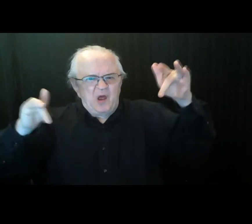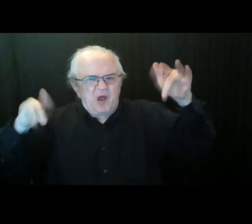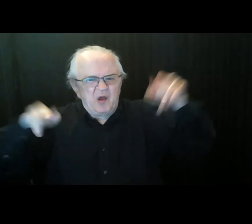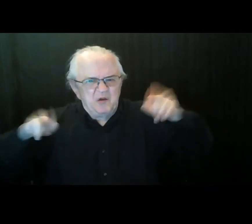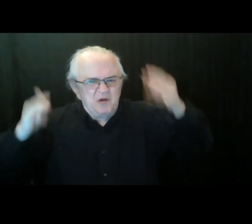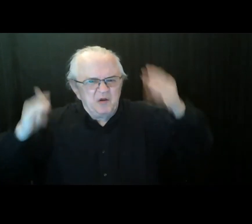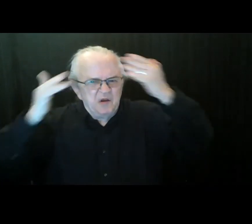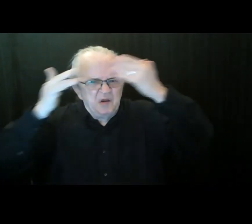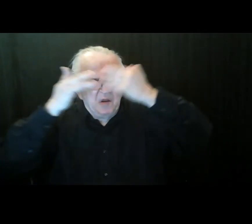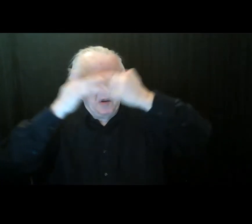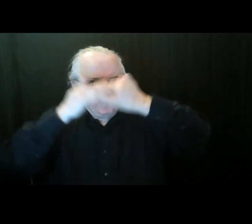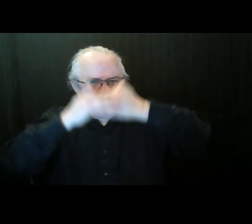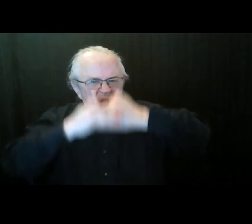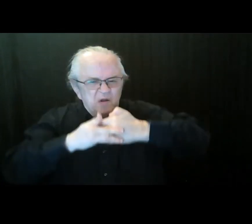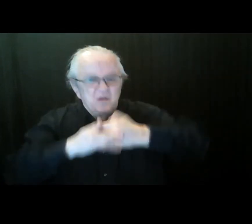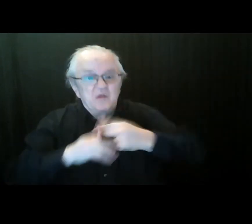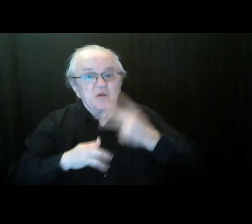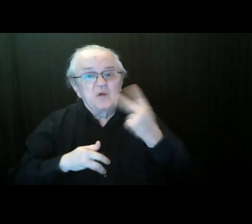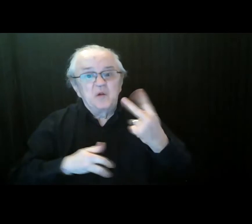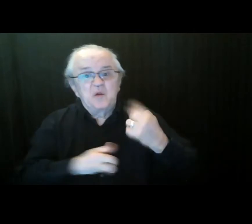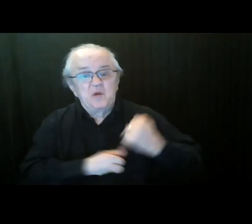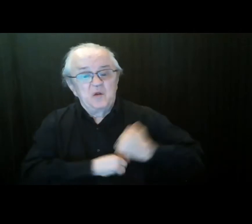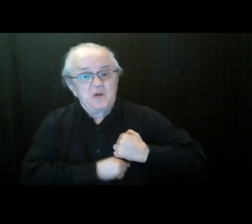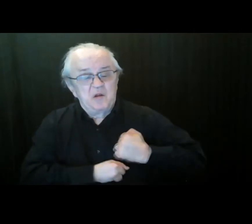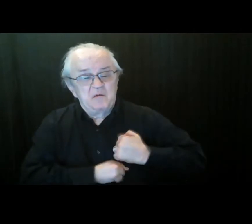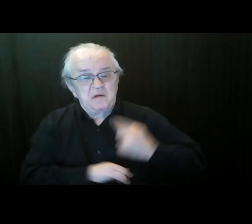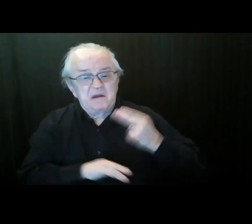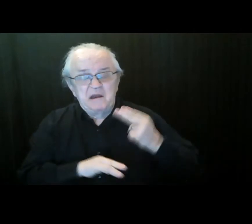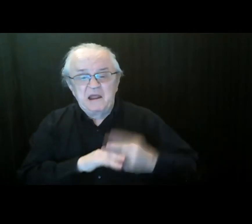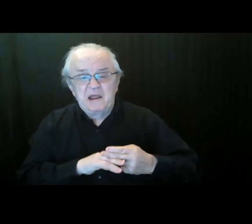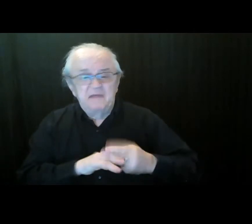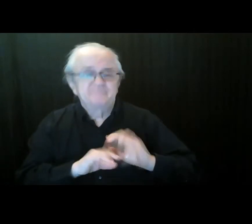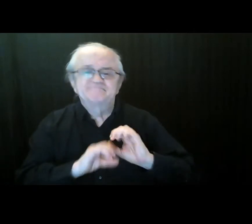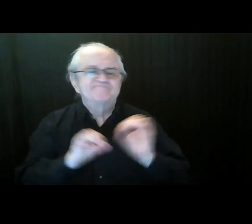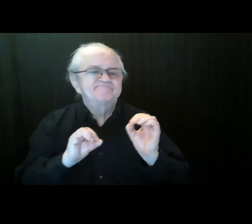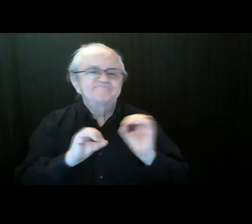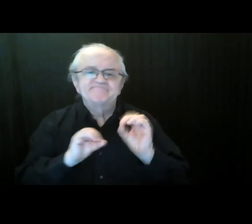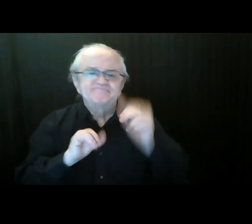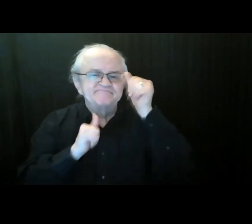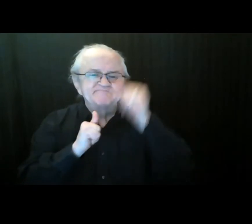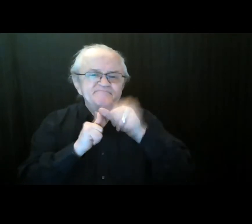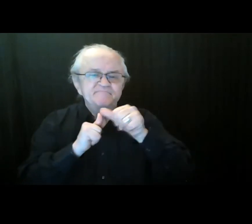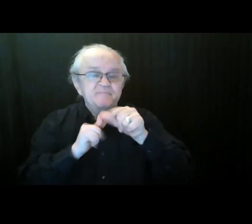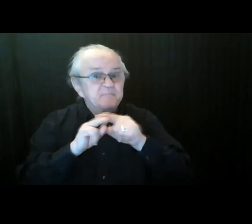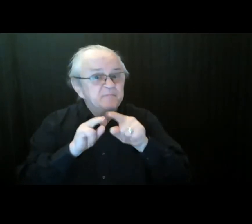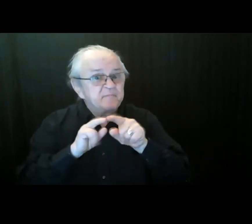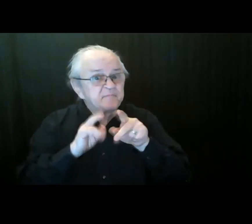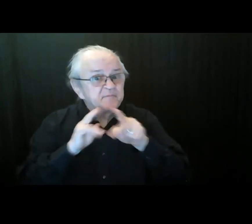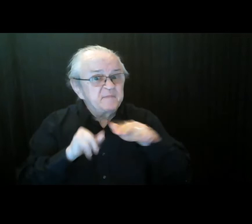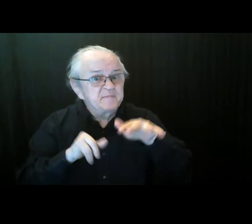The names of those knights had been long forgotten, but the local peasants said they had